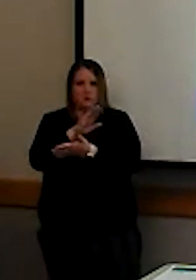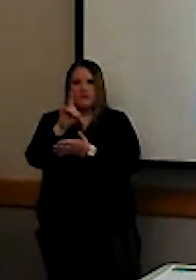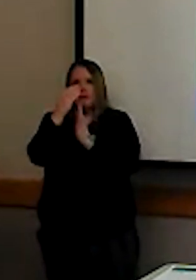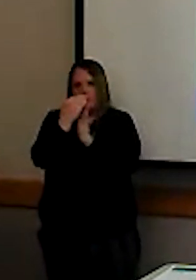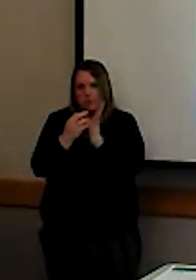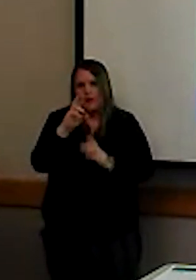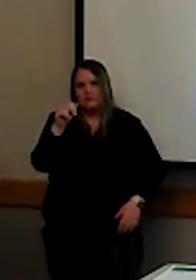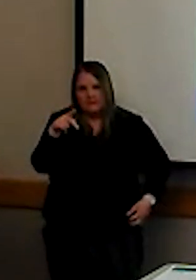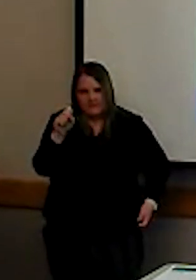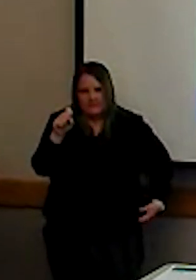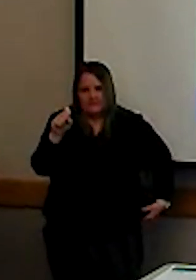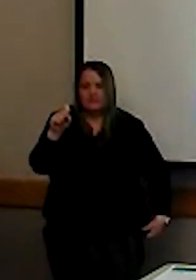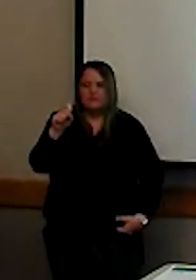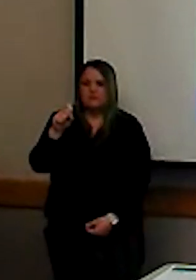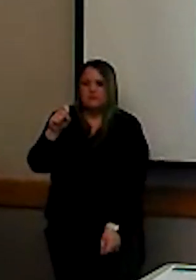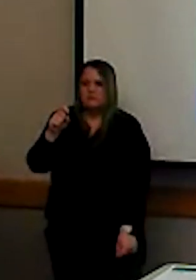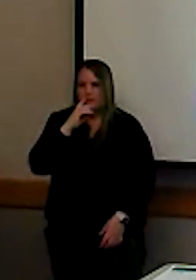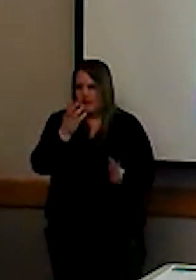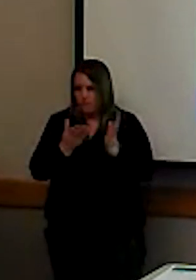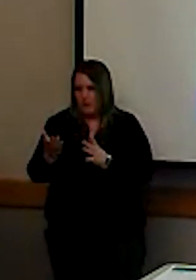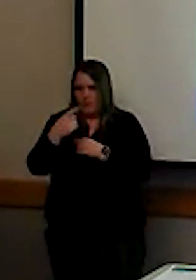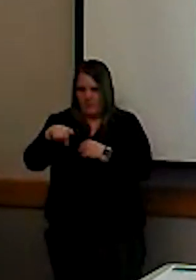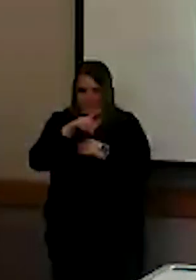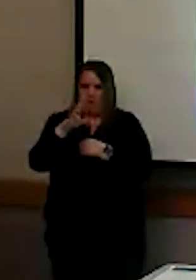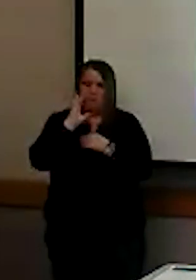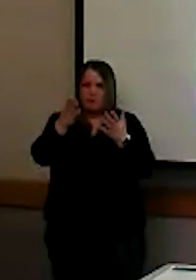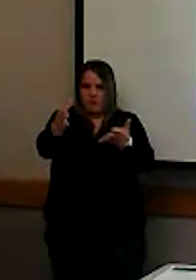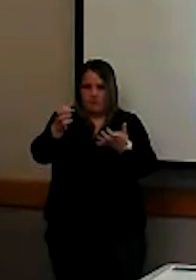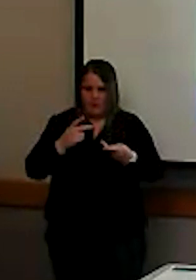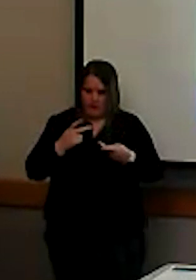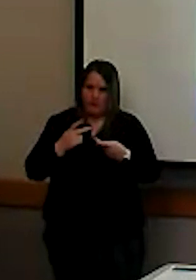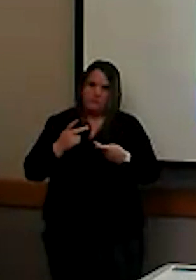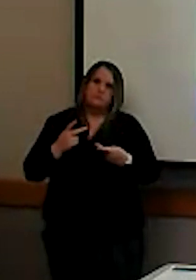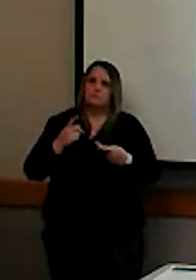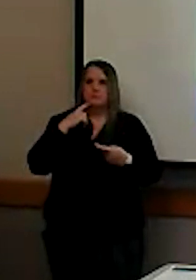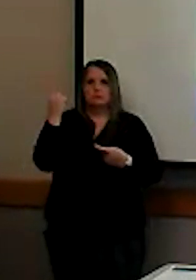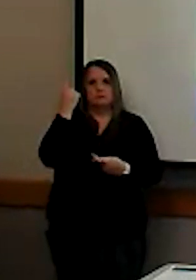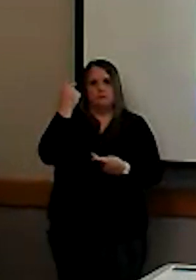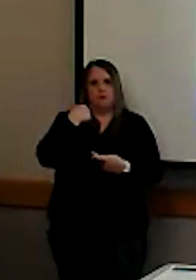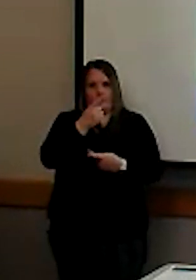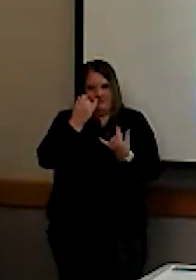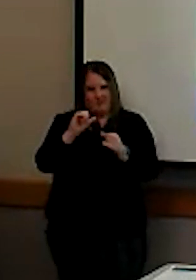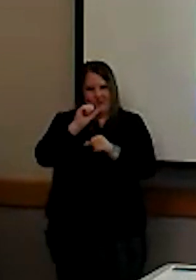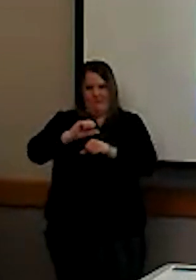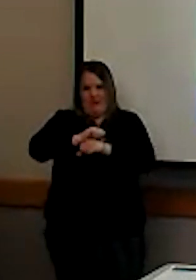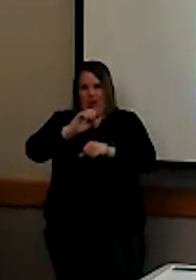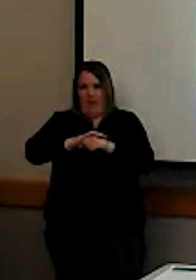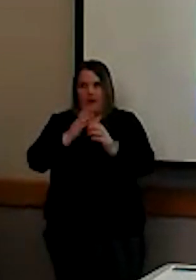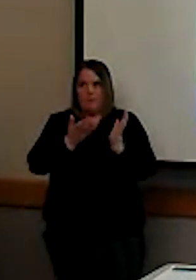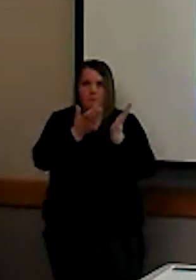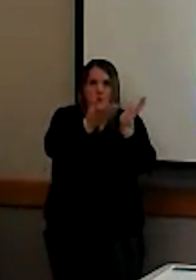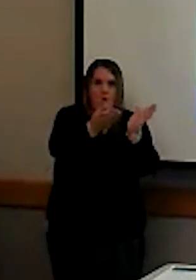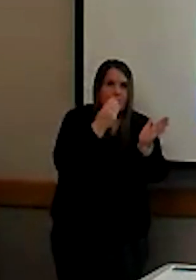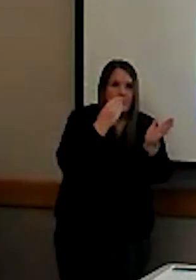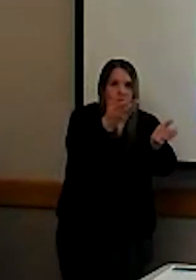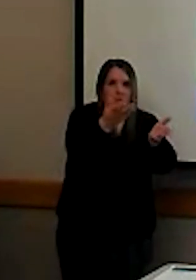the recipes and they can take it with them and bring it back, which was something that we were still working on because I still have